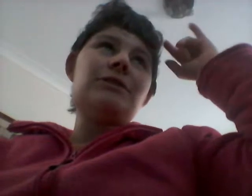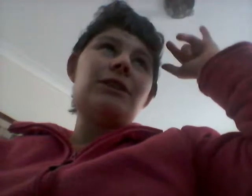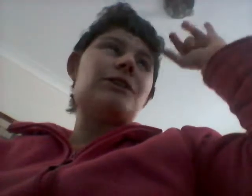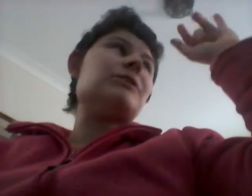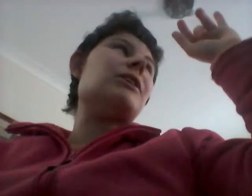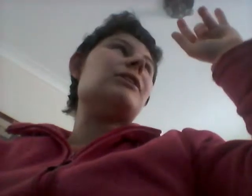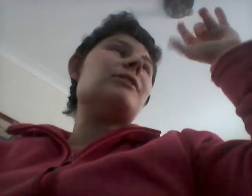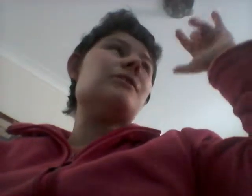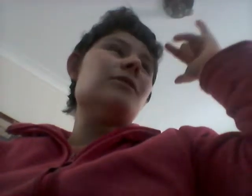E-yo-yo.